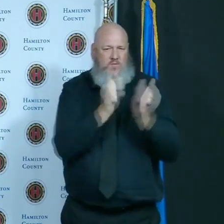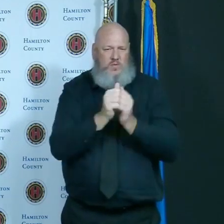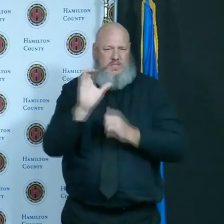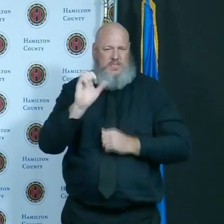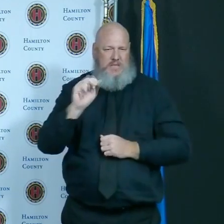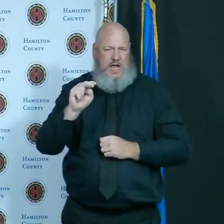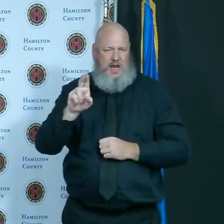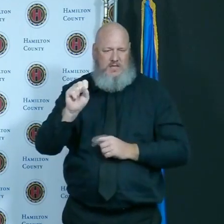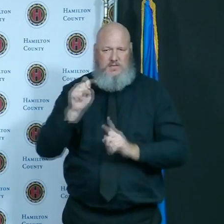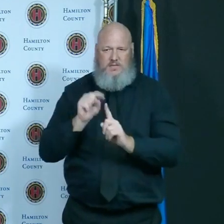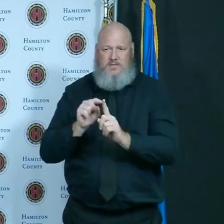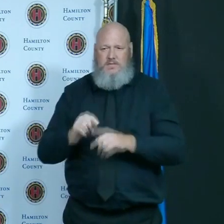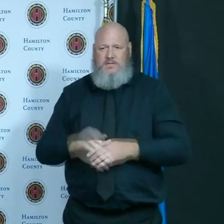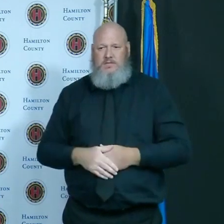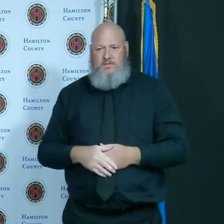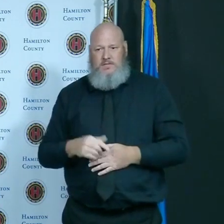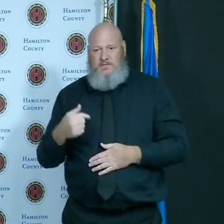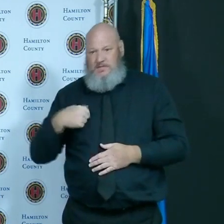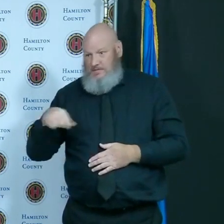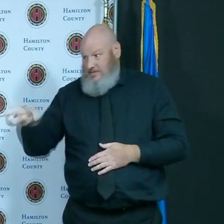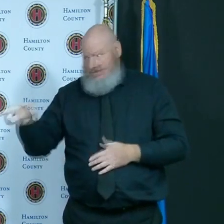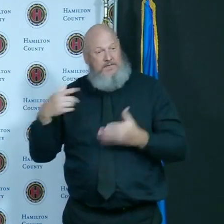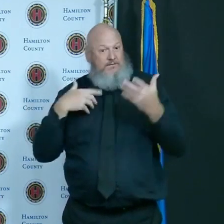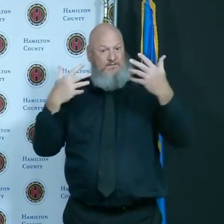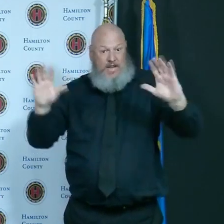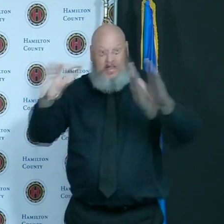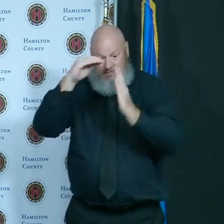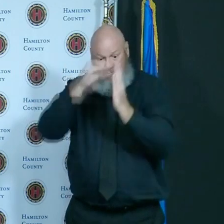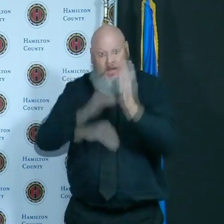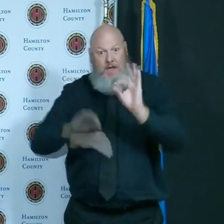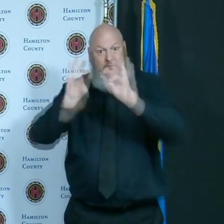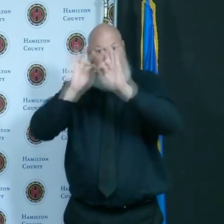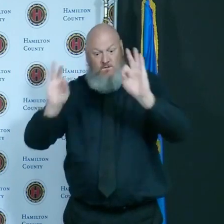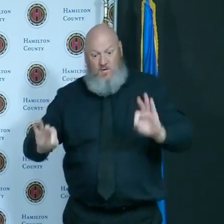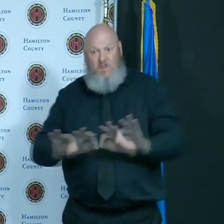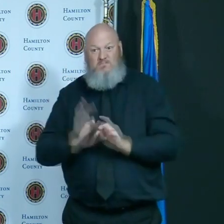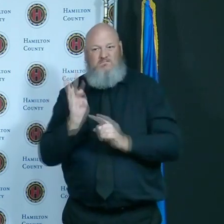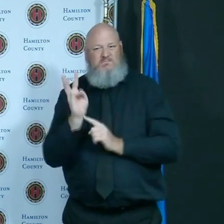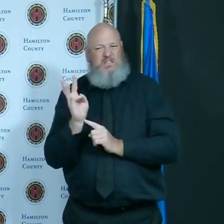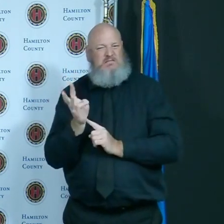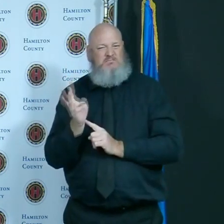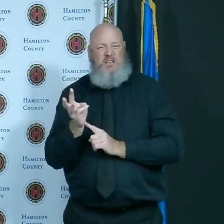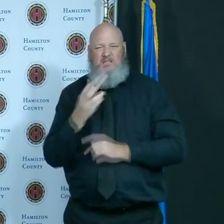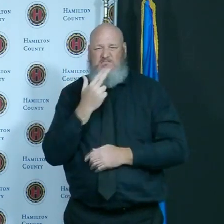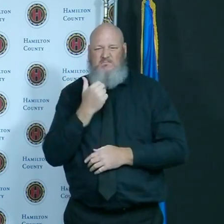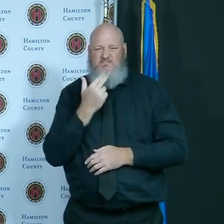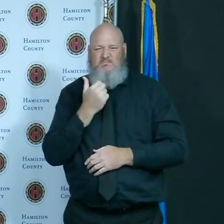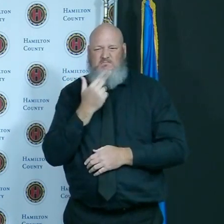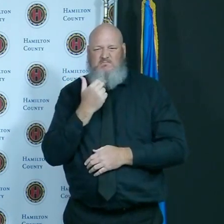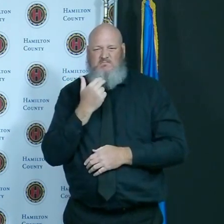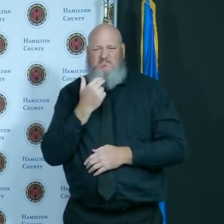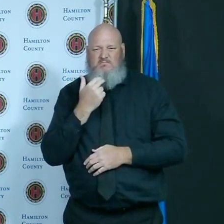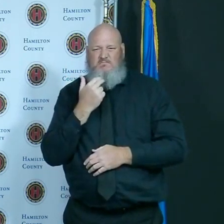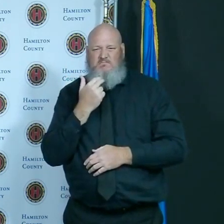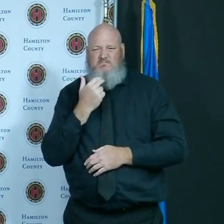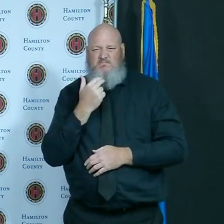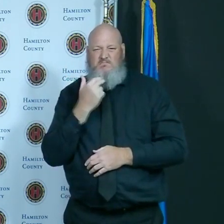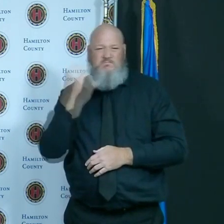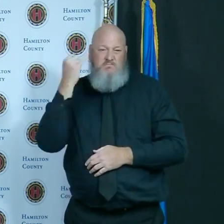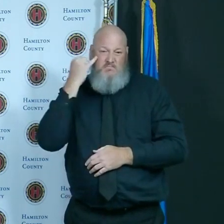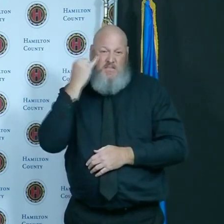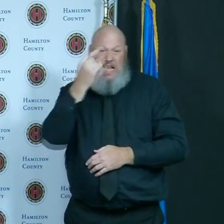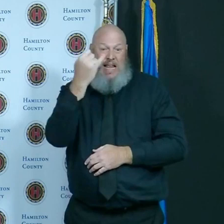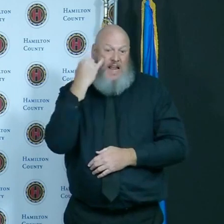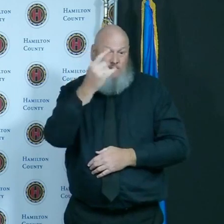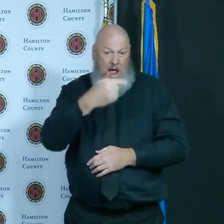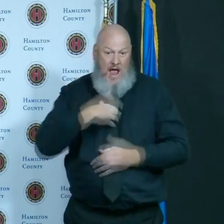6 minutes to fill that out. Now, I will tell you this. If you have a bunch of kids, it's going to take a little bit longer. Alex Linzer, my chief of staff,